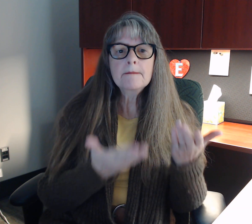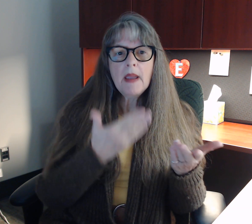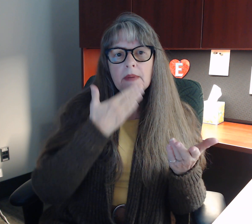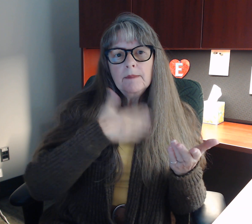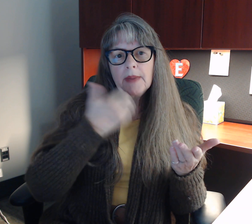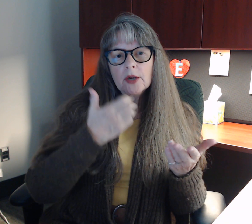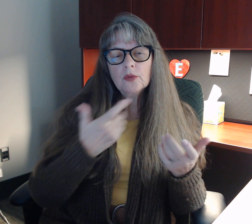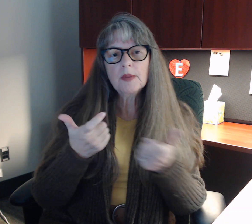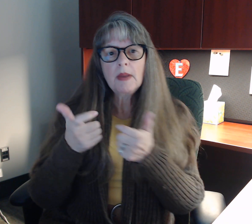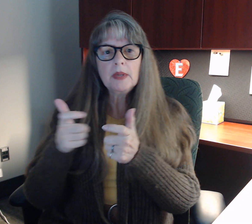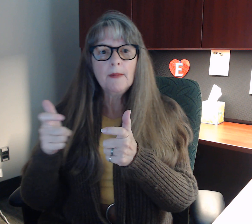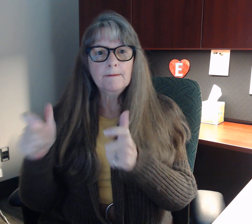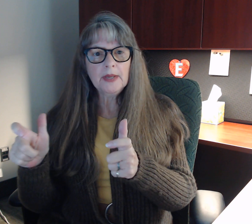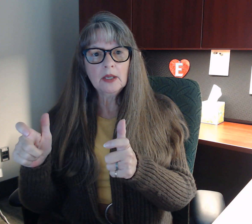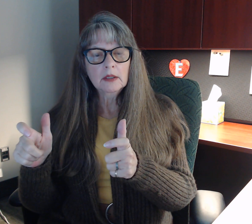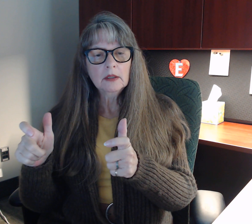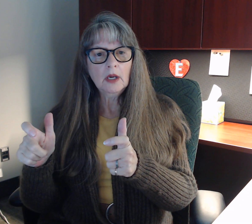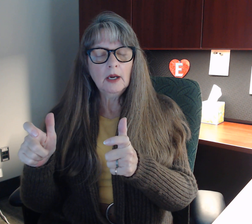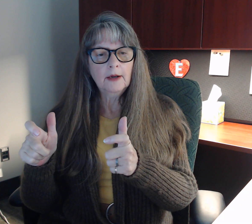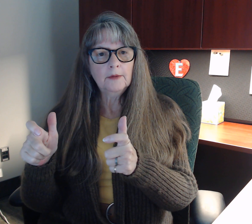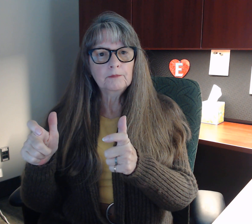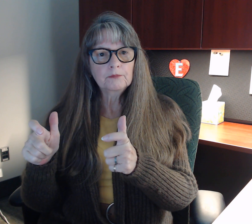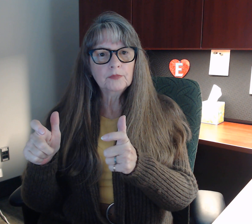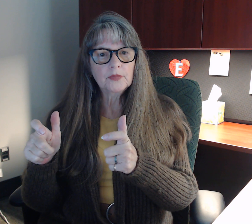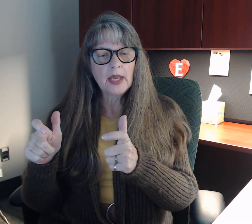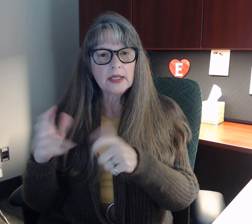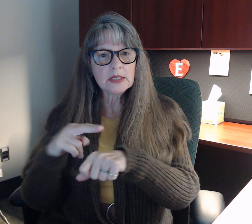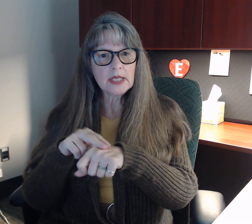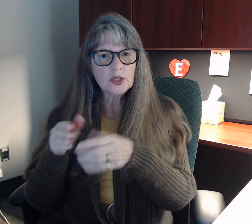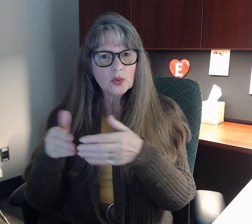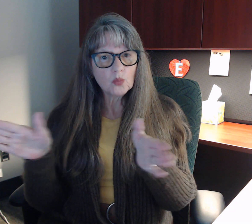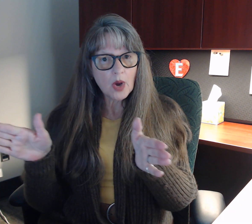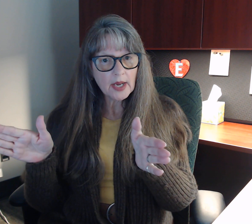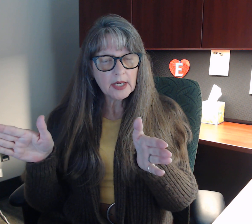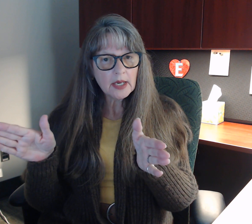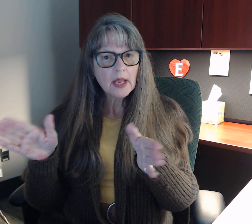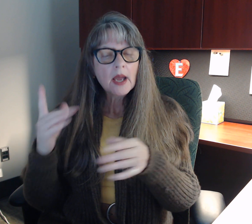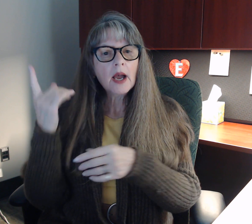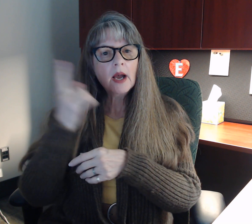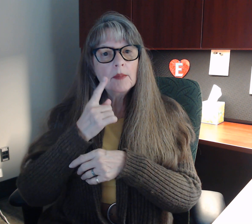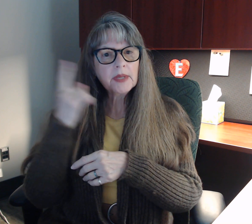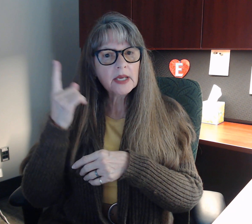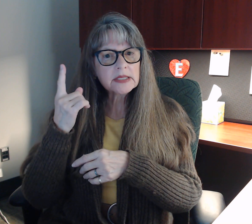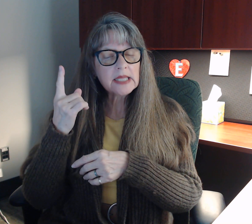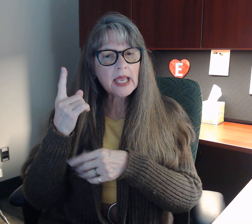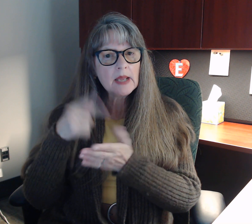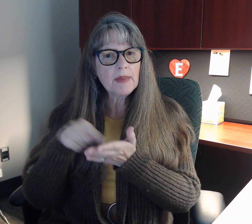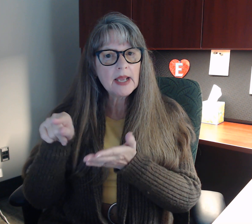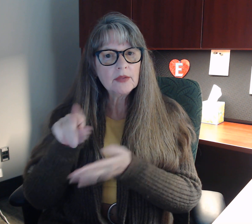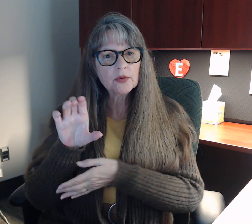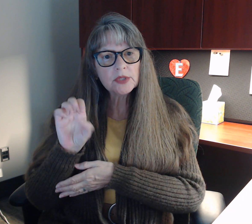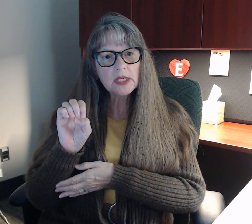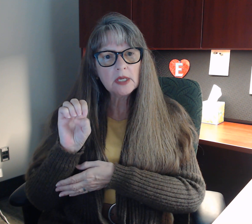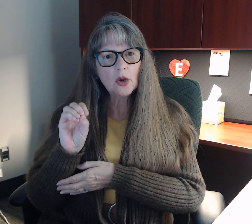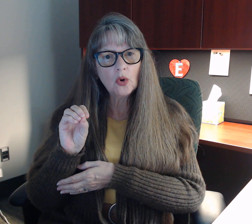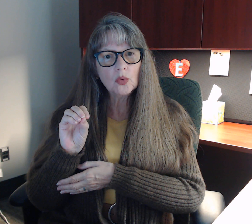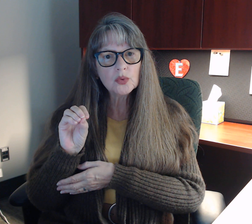be better than maybe a big that is nationwide because they pay their CEOs